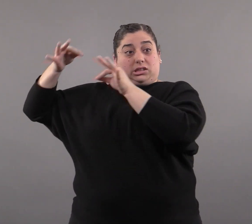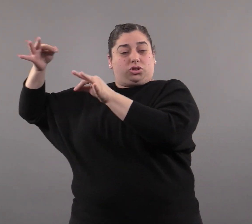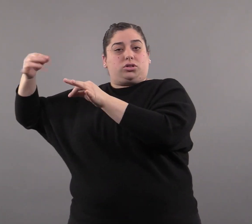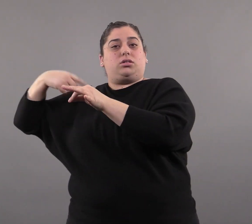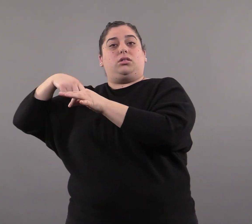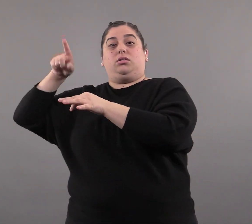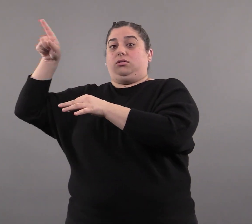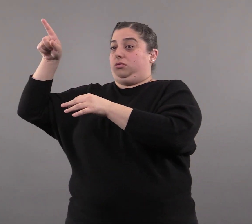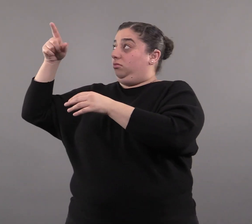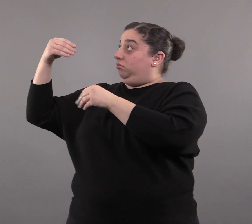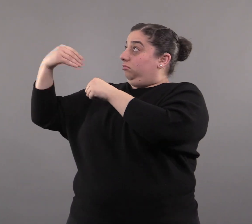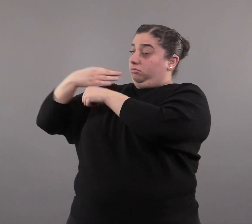Yes, ma'am.